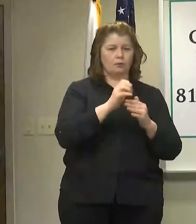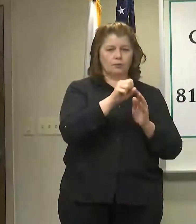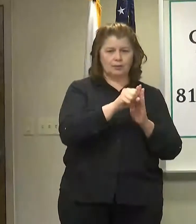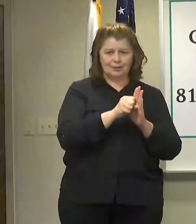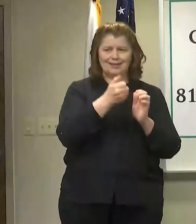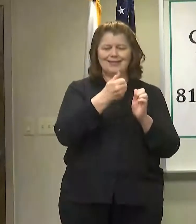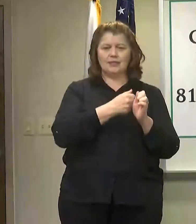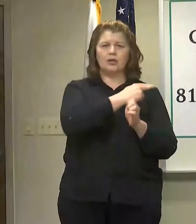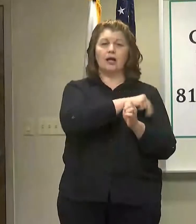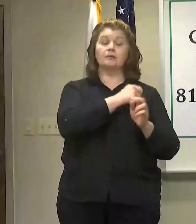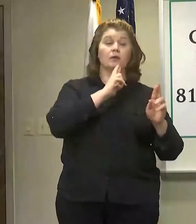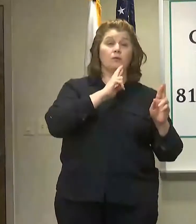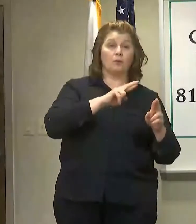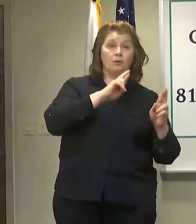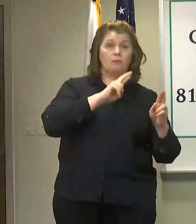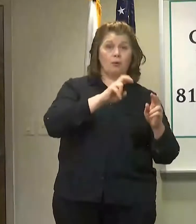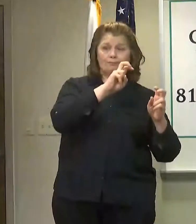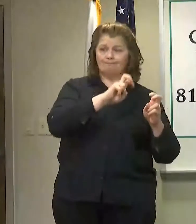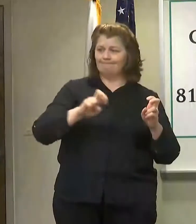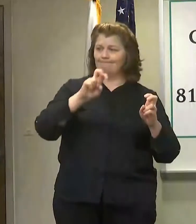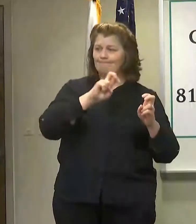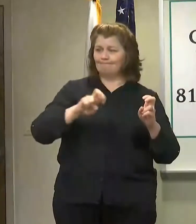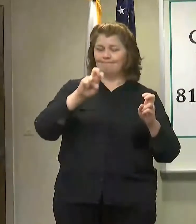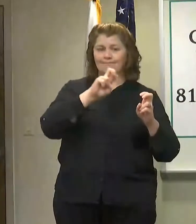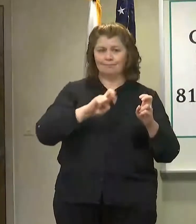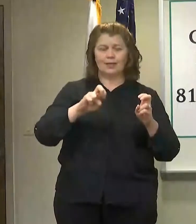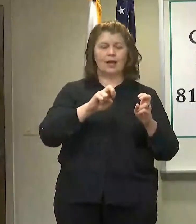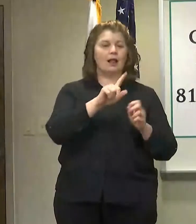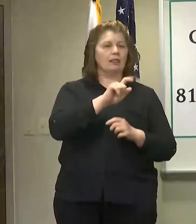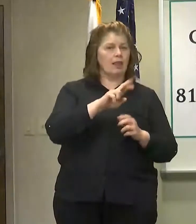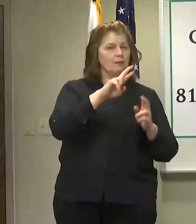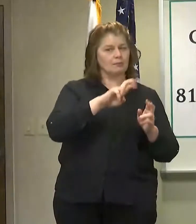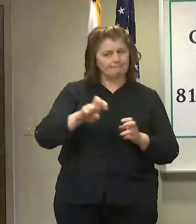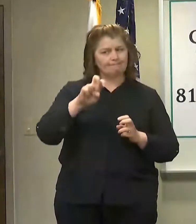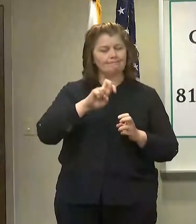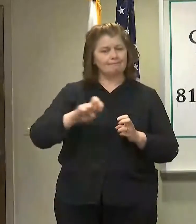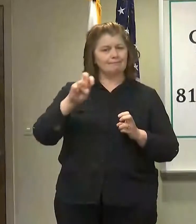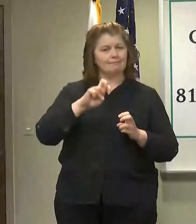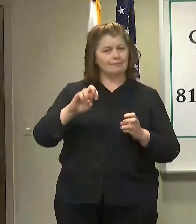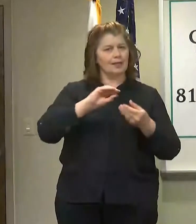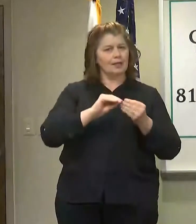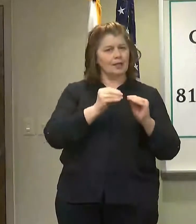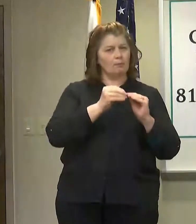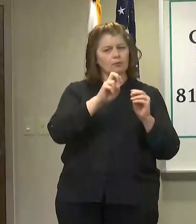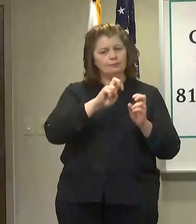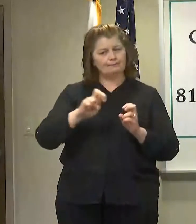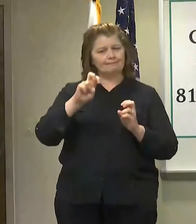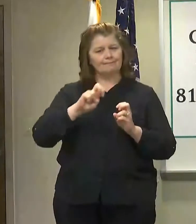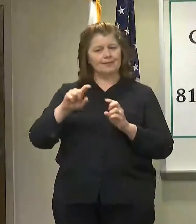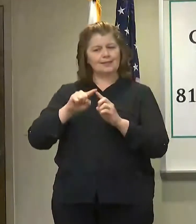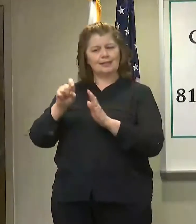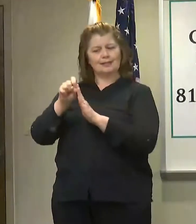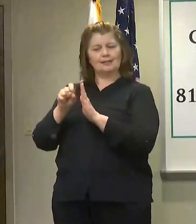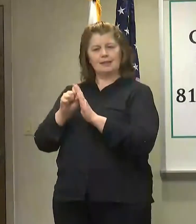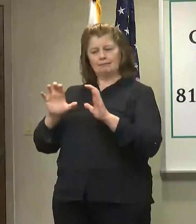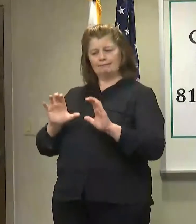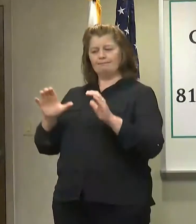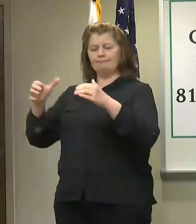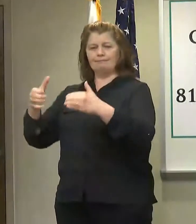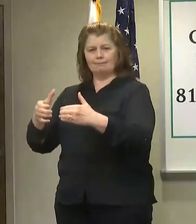that reports through, that every lab that reports through electronic lab reporting, it's all going up to that same